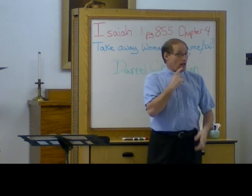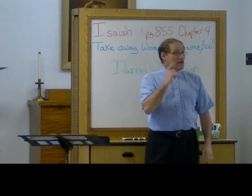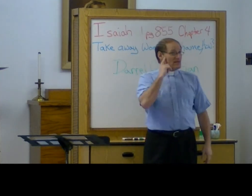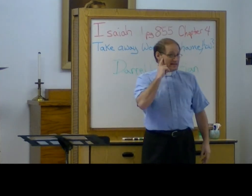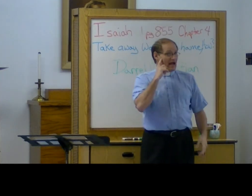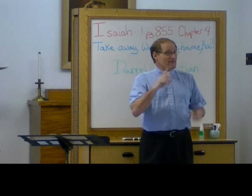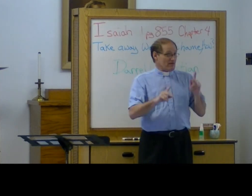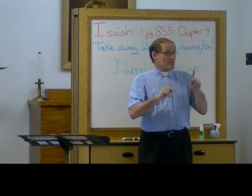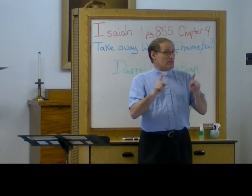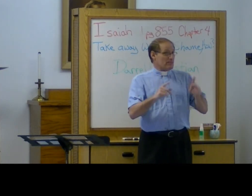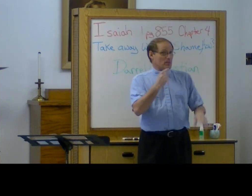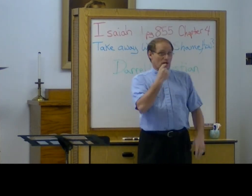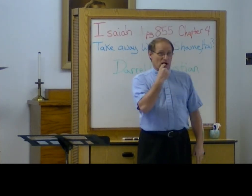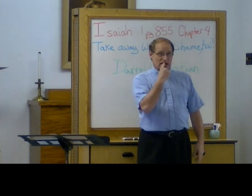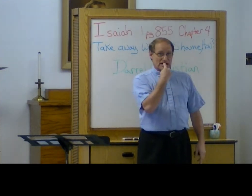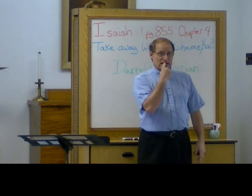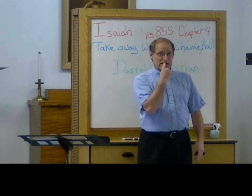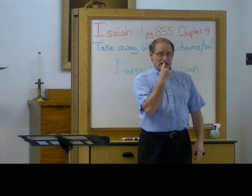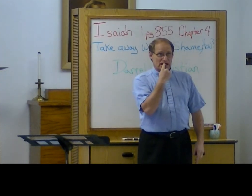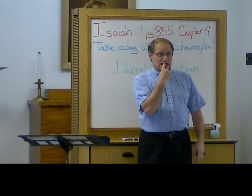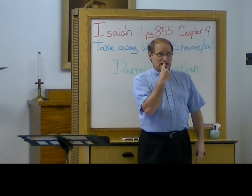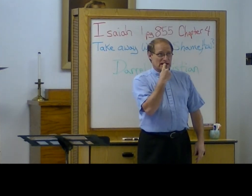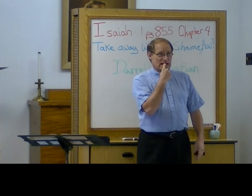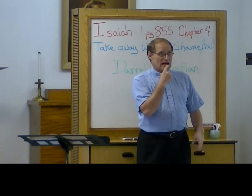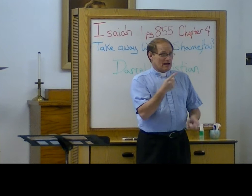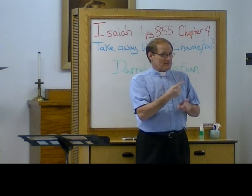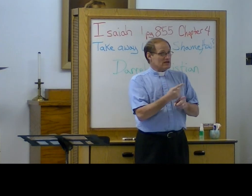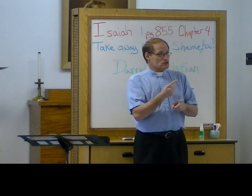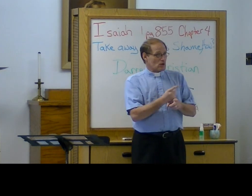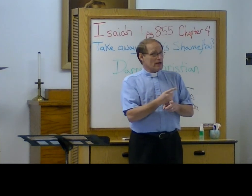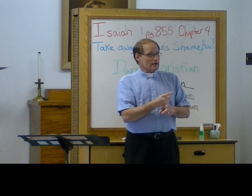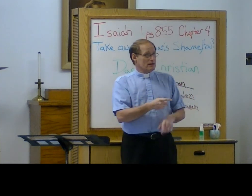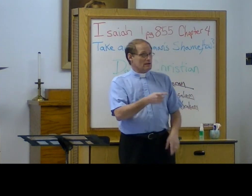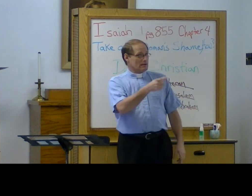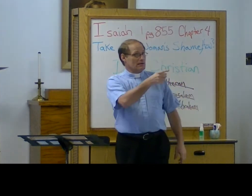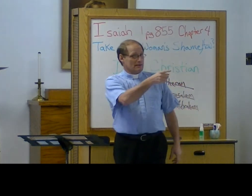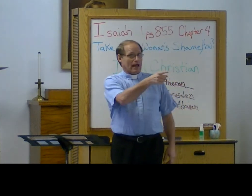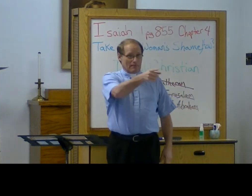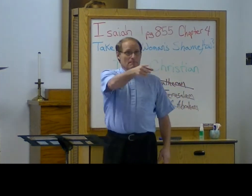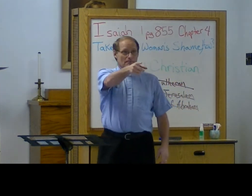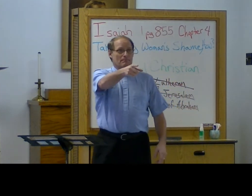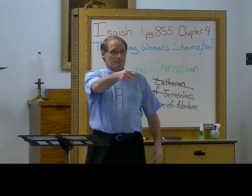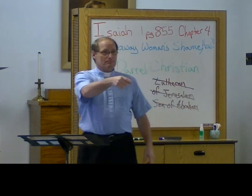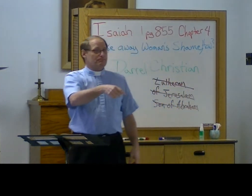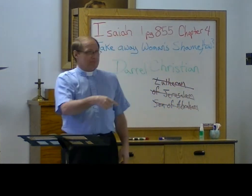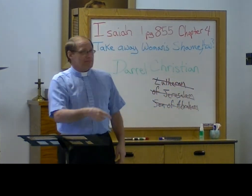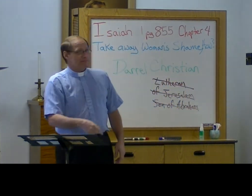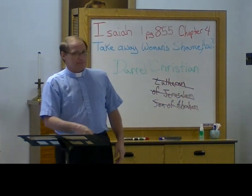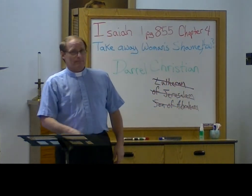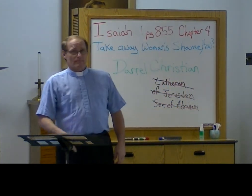All of the deaf people envious, right? Yeah. Mm-hmm.